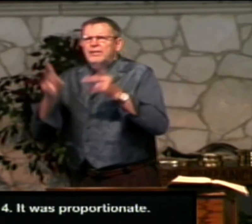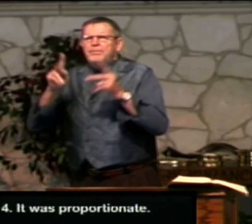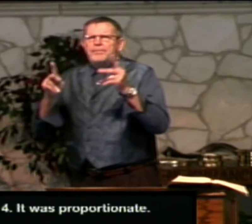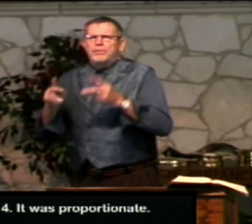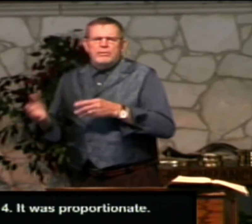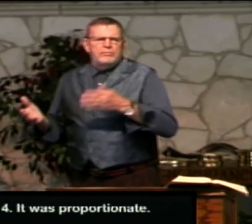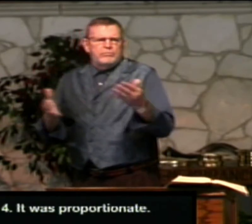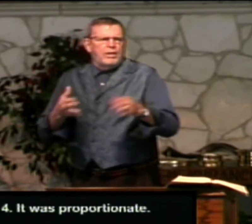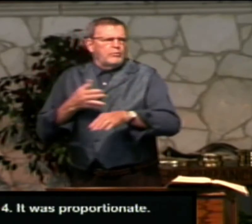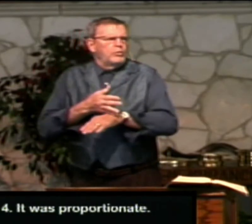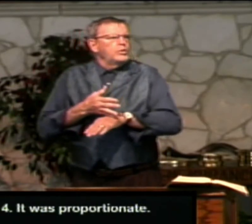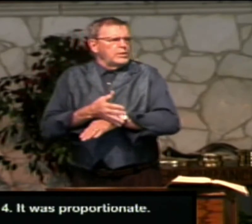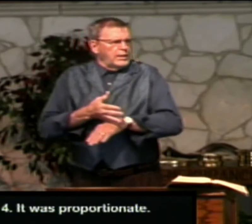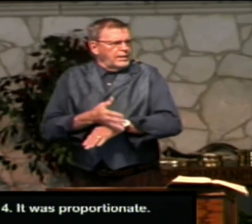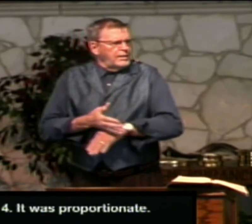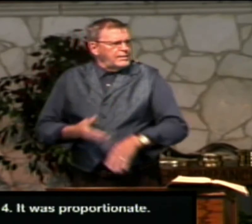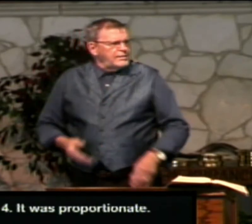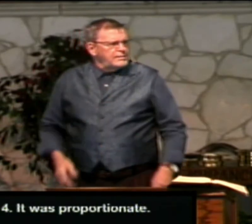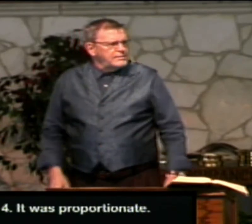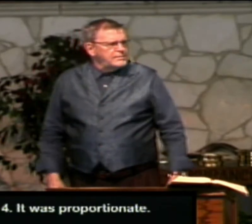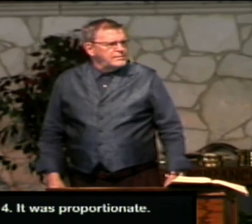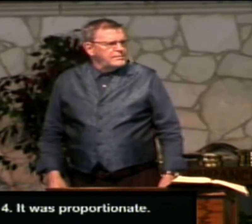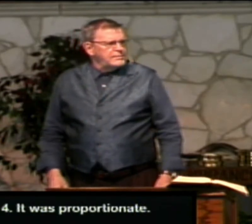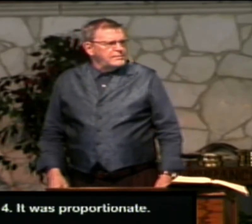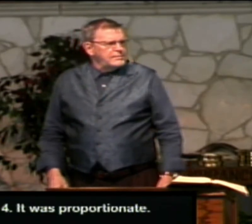You know, some people brought wood